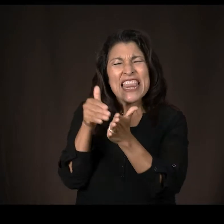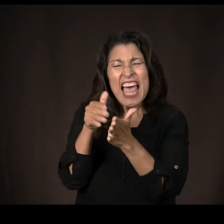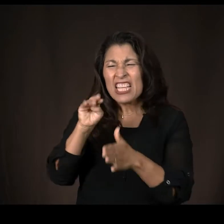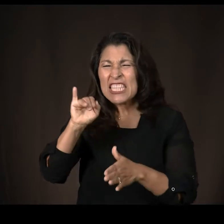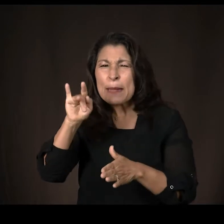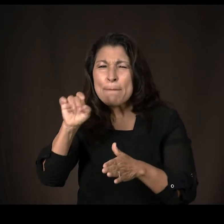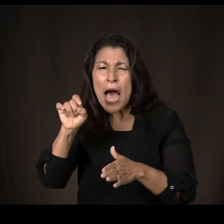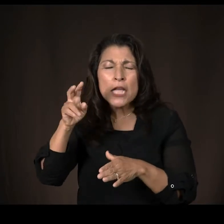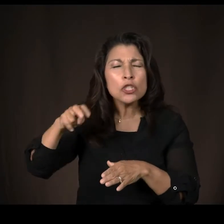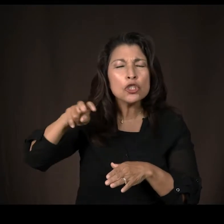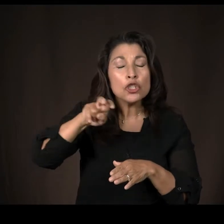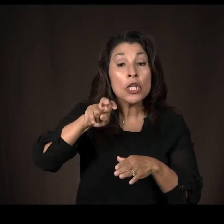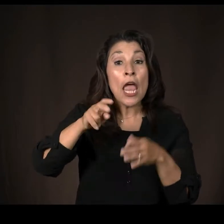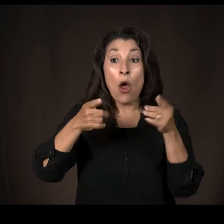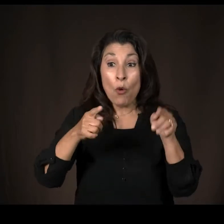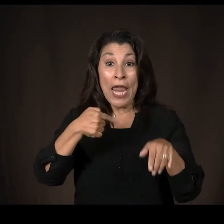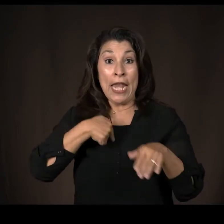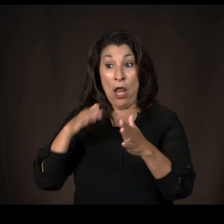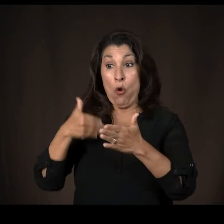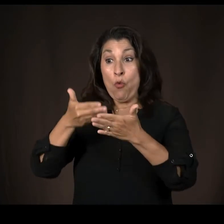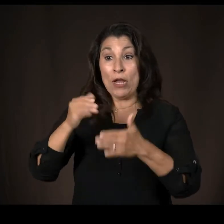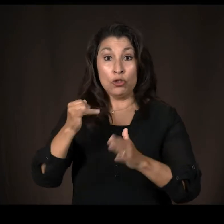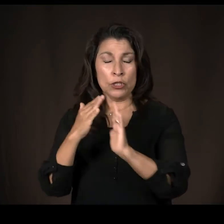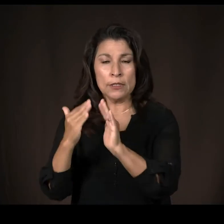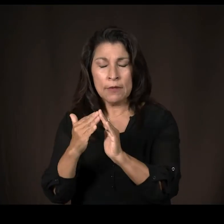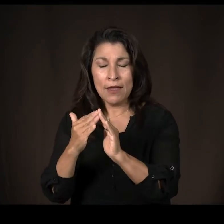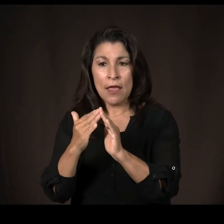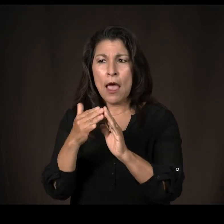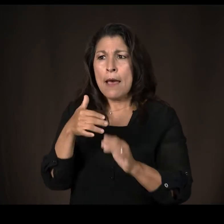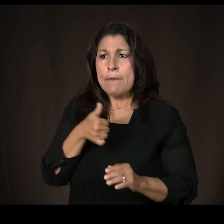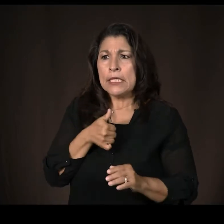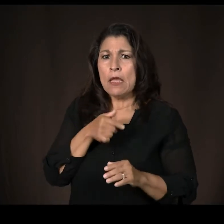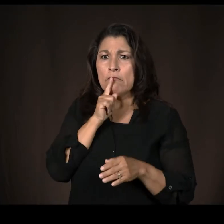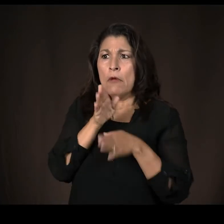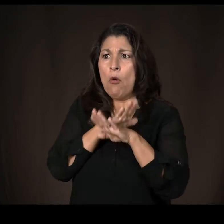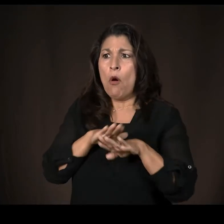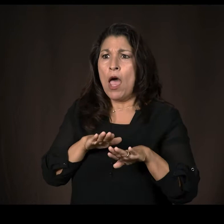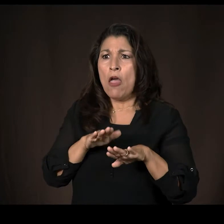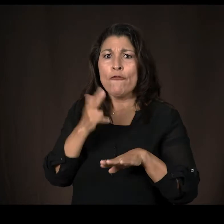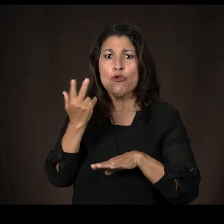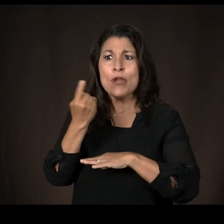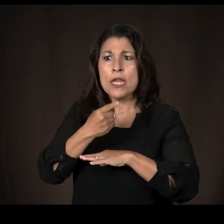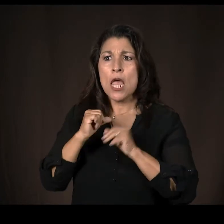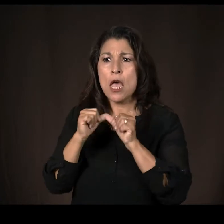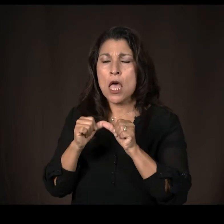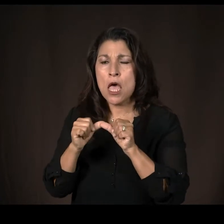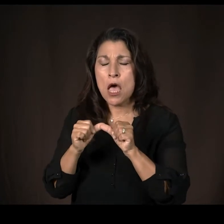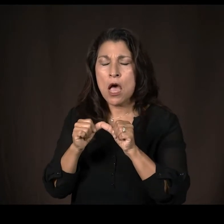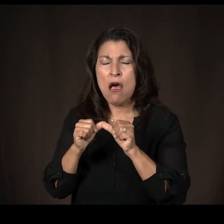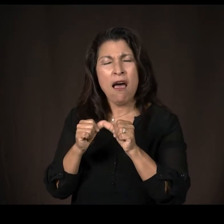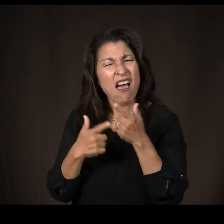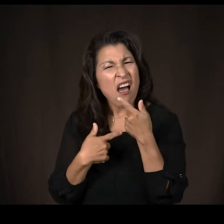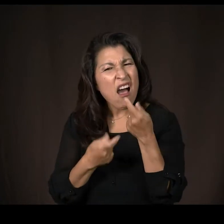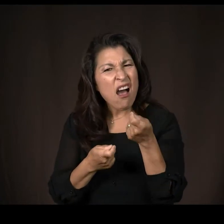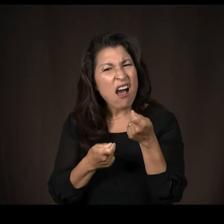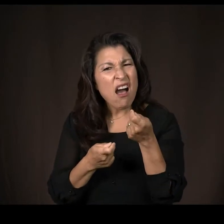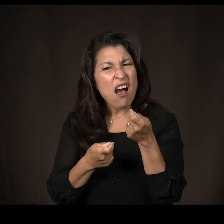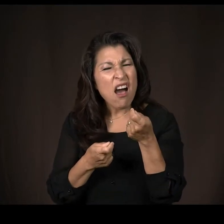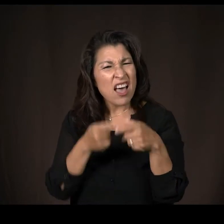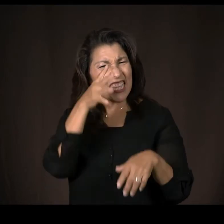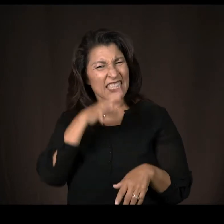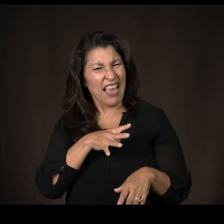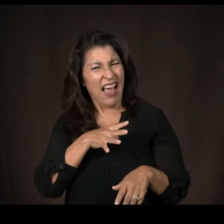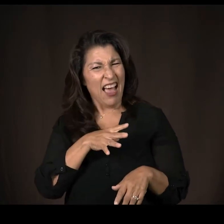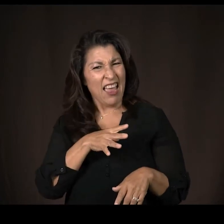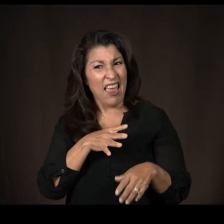journey. When I arrived in Jerusalem, I stayed quiet for 3 days. Now, isn't that interesting? This guy